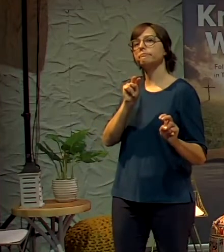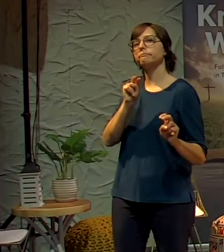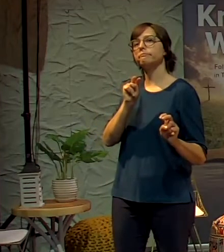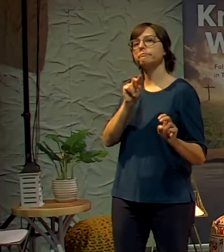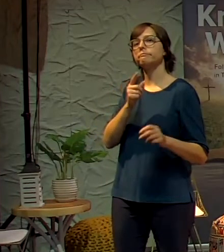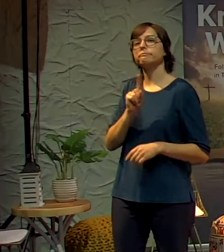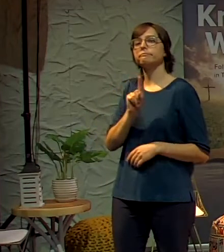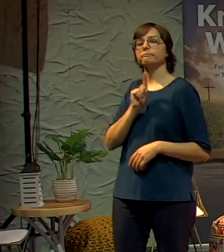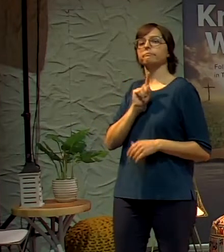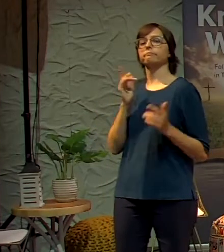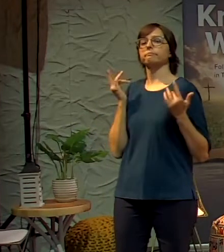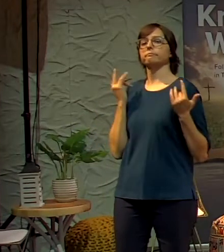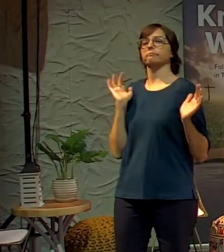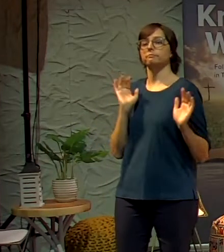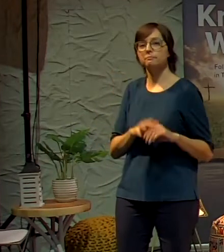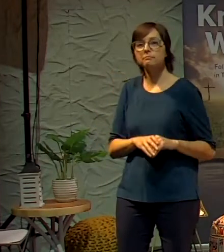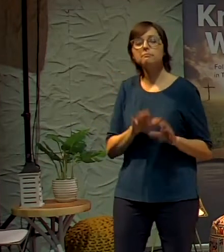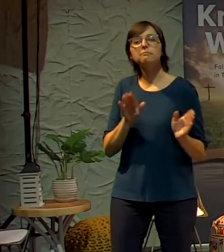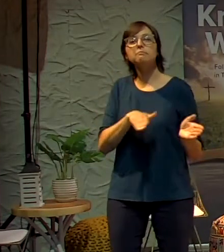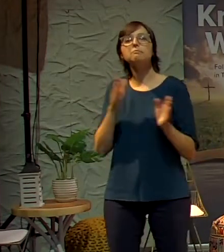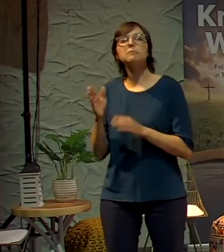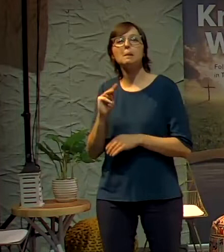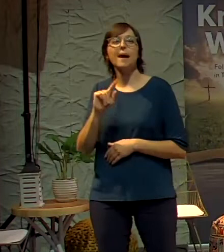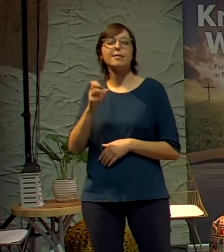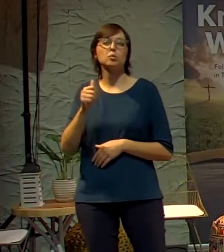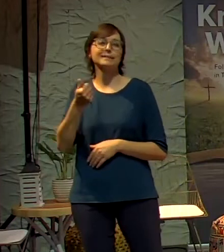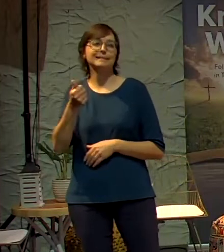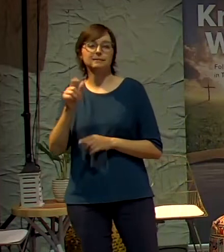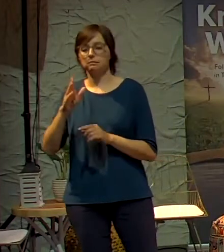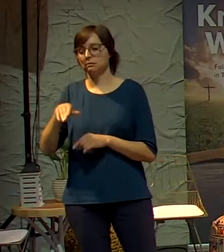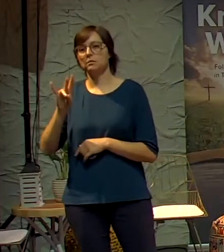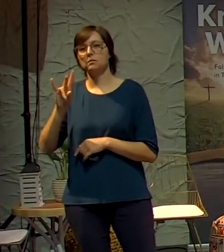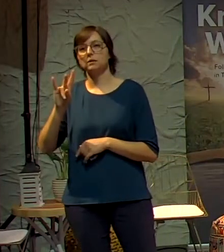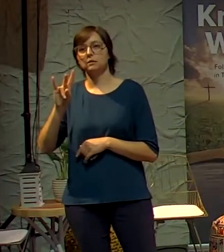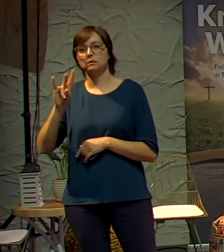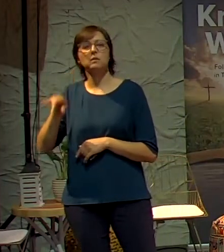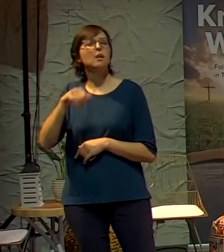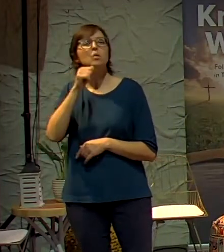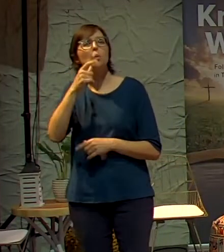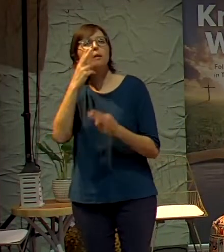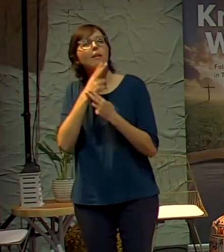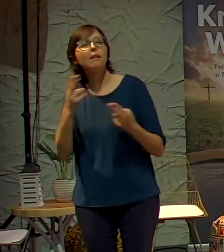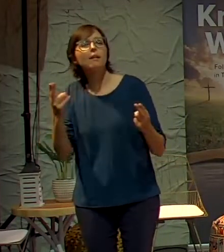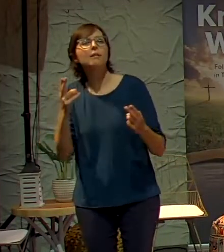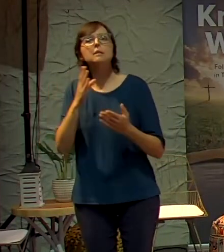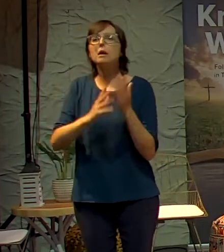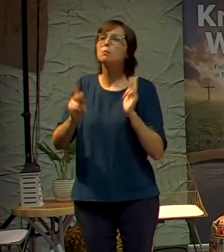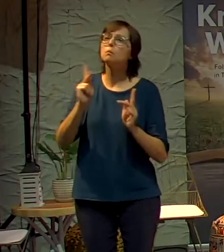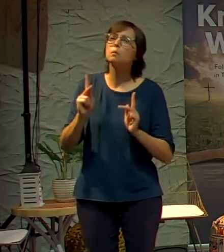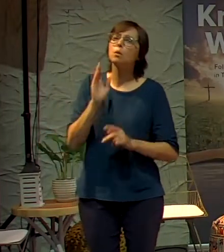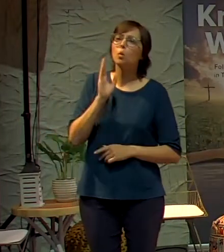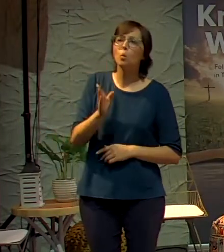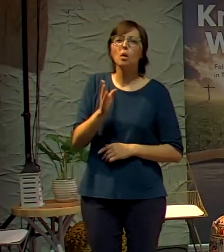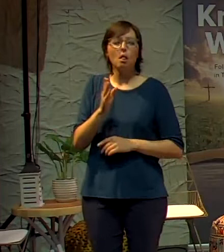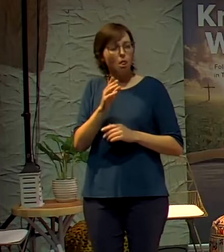But Jesus gives you another picture. And here's what he says. He says in Matthew 10:17, don't be naive. Some people will impugn your motives. Others